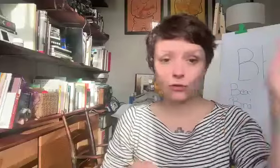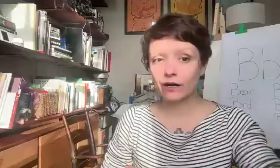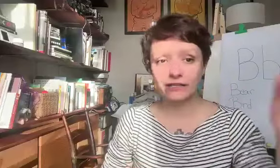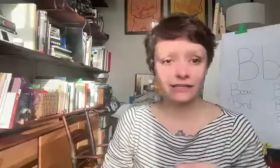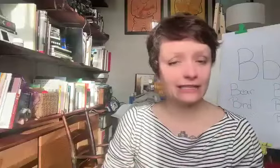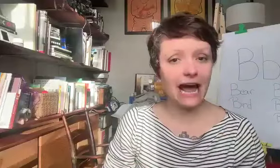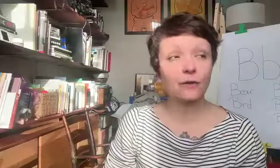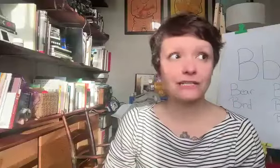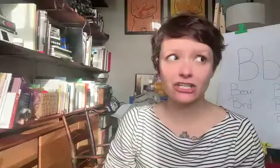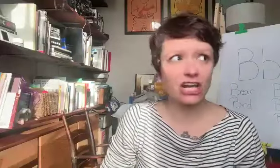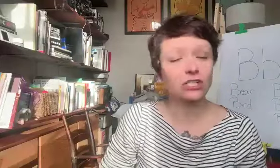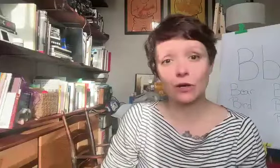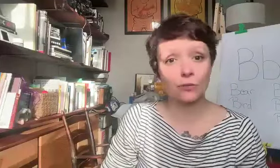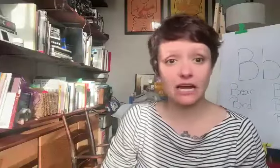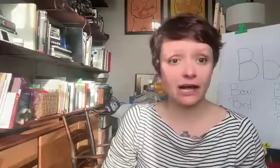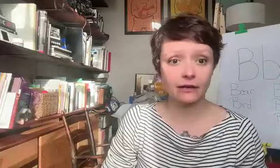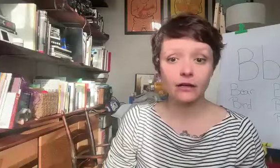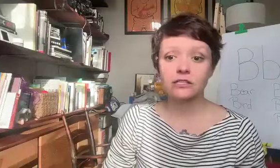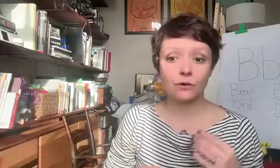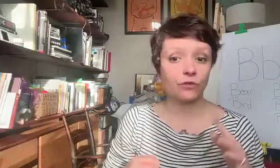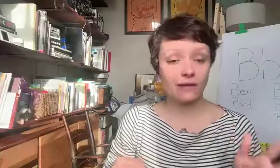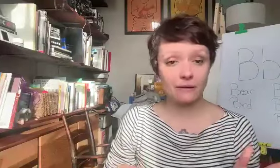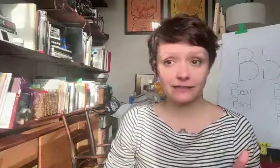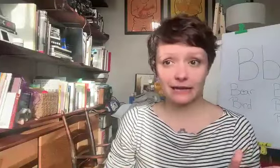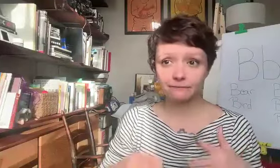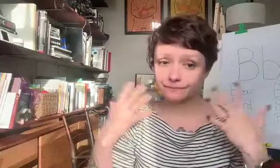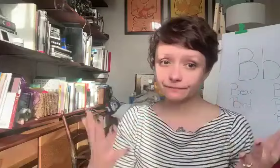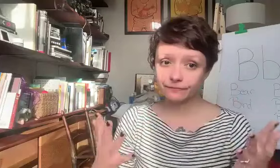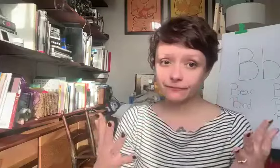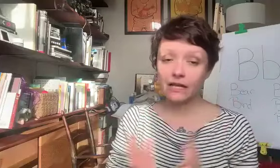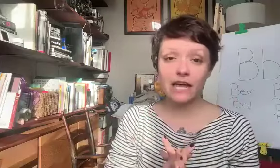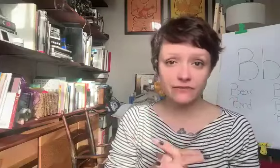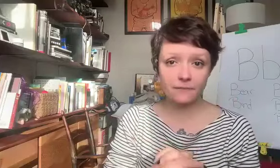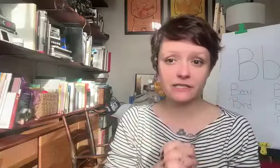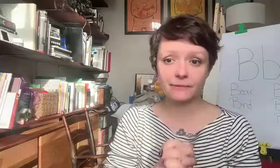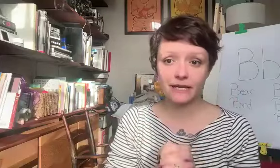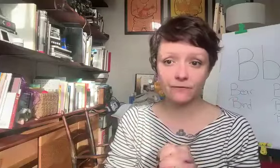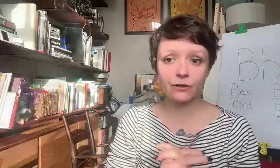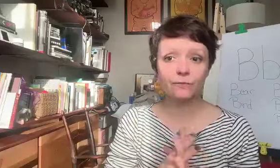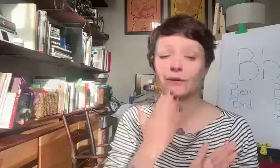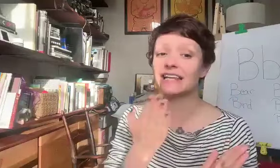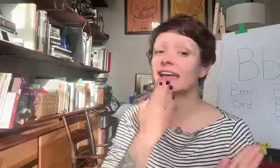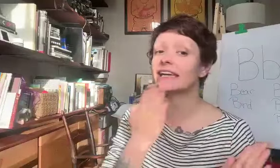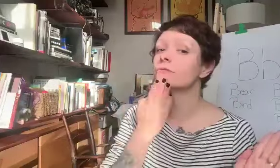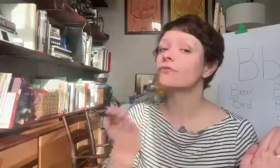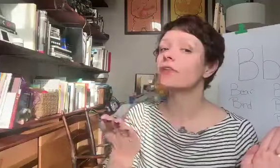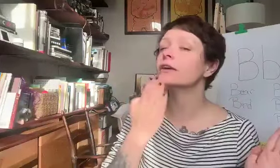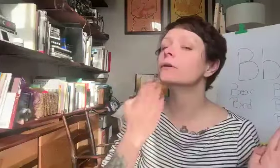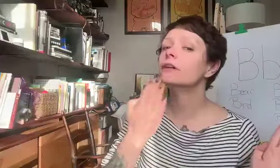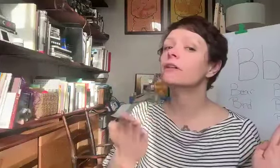detour into like, how do we teach history with sign? So, with all that being said, lots of options. I'm here for you, but I want to say thank you, thank you,